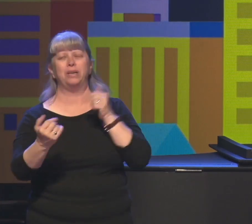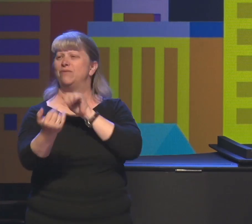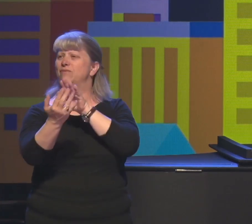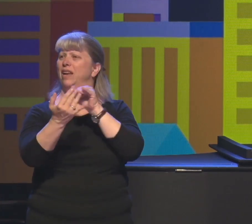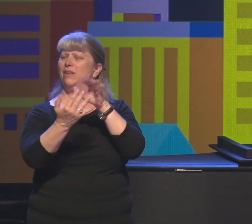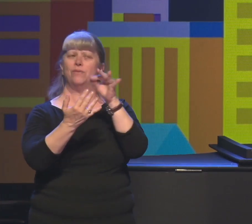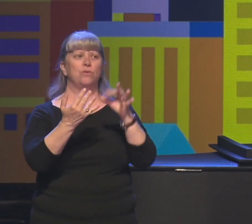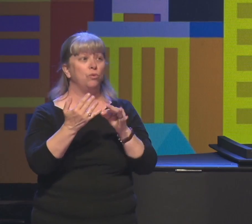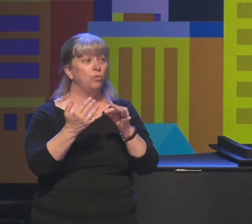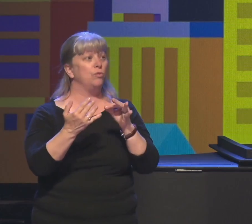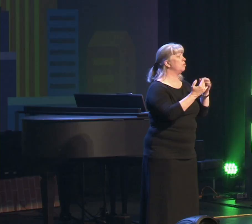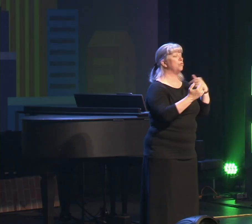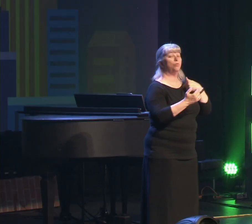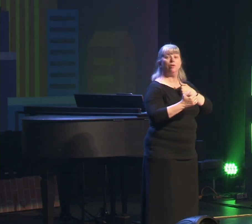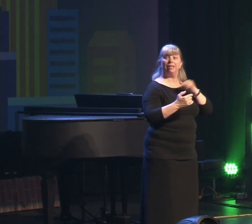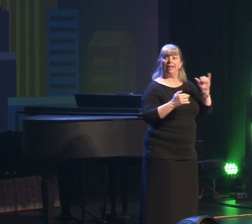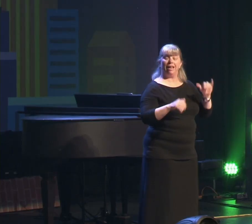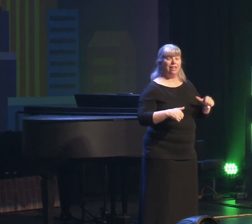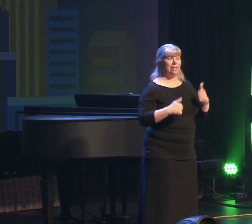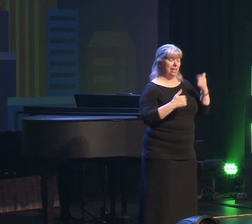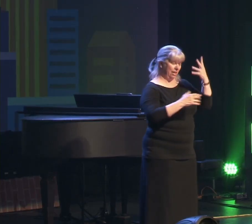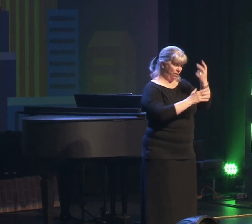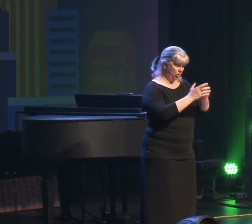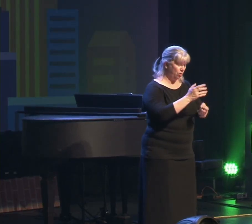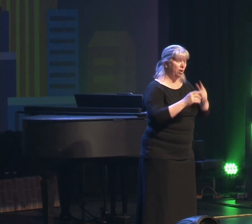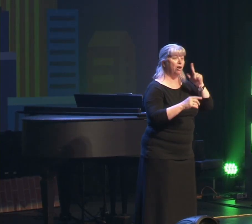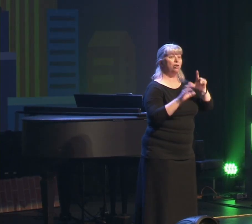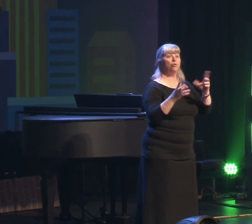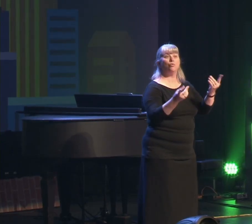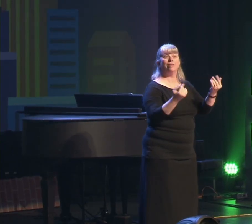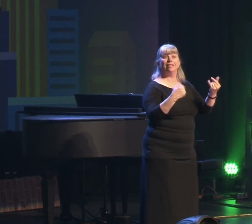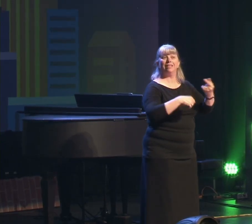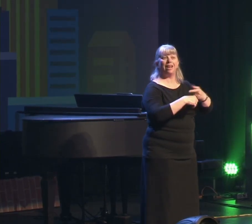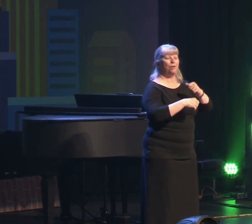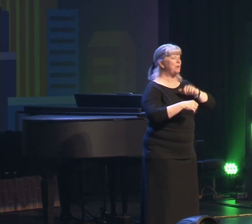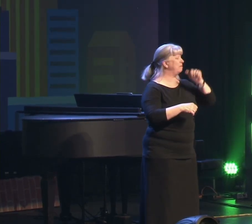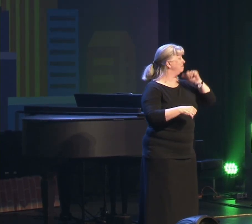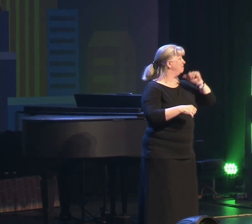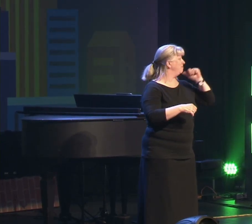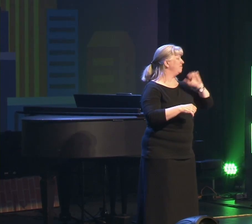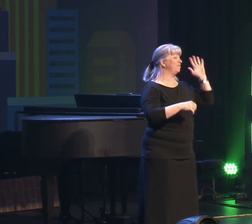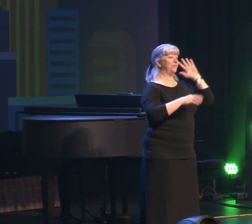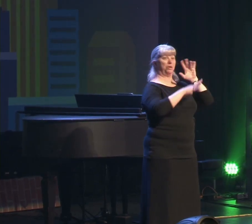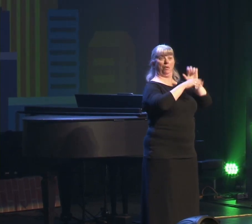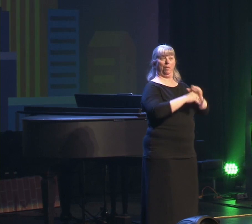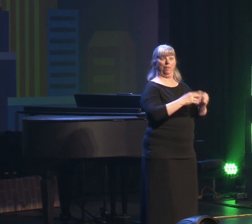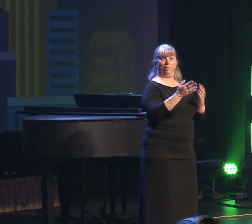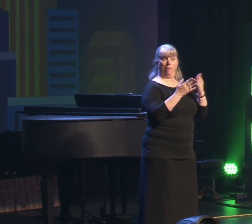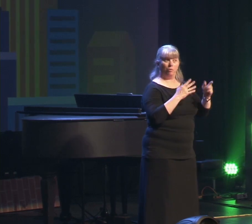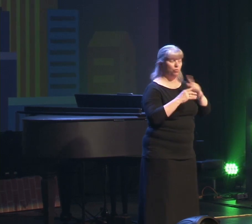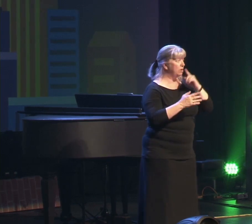choice. Are we going to like live into what God is doing today, or are we going to hang on to the traditions that